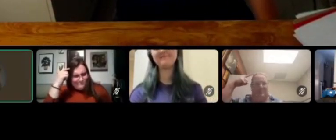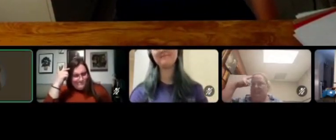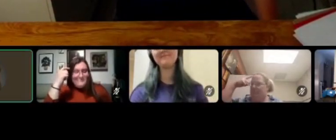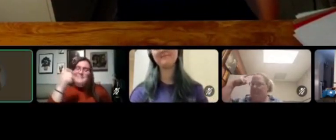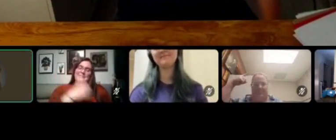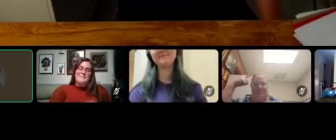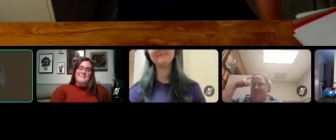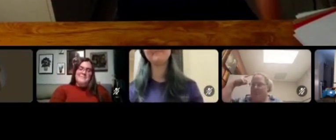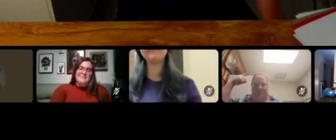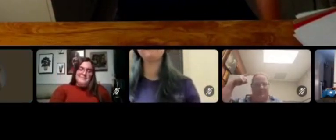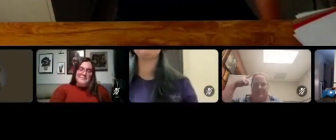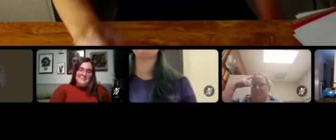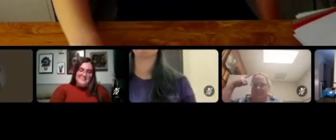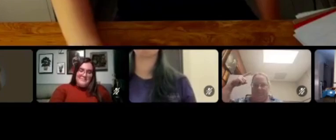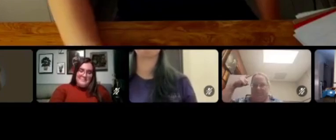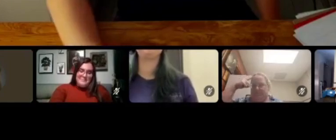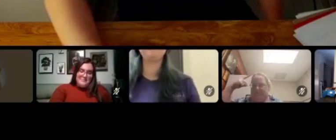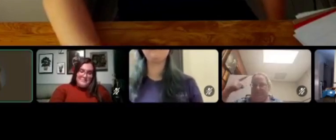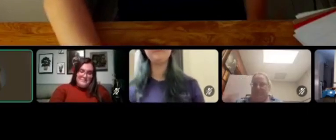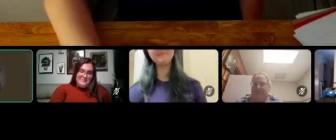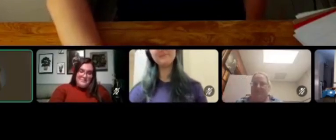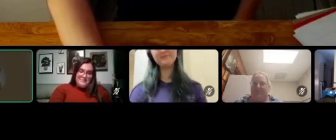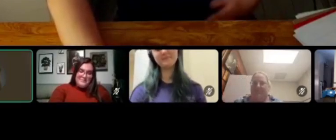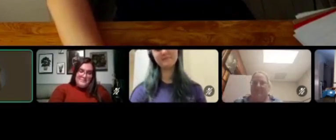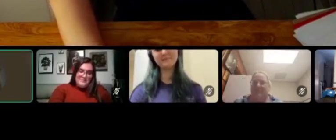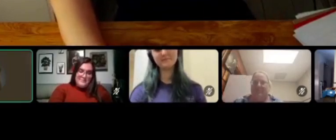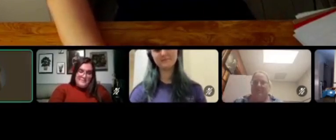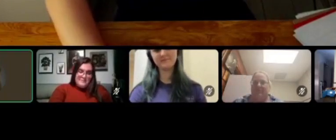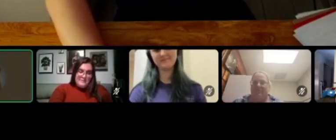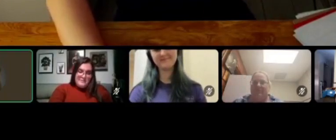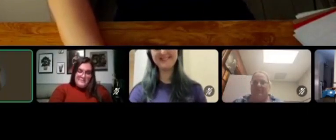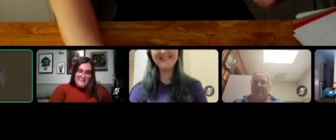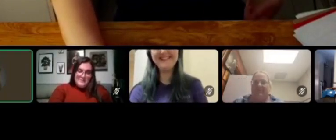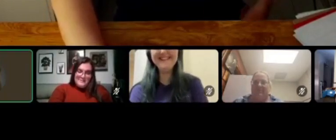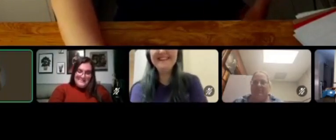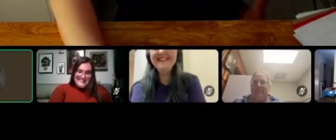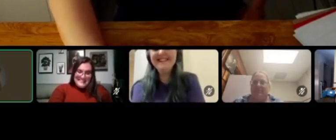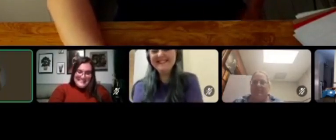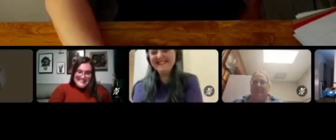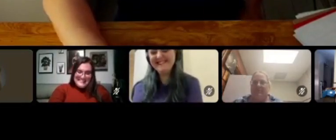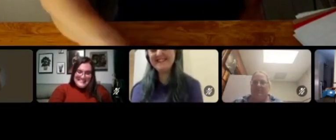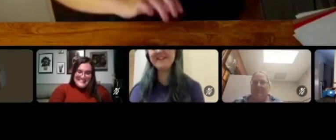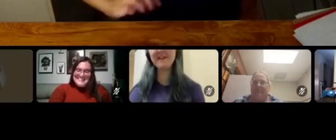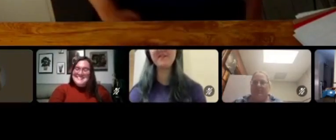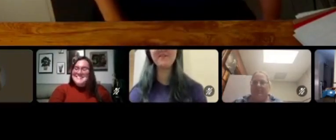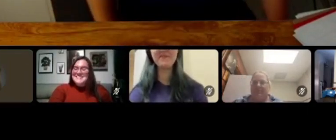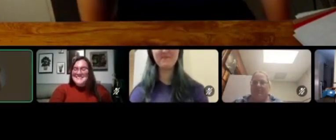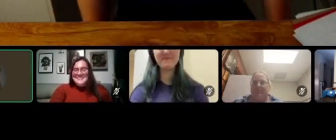Good, yeah. Say yes as I'm shaking my head. No, it feels very strange. Ready.